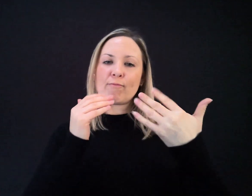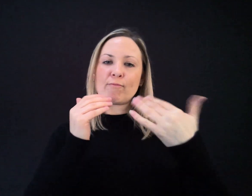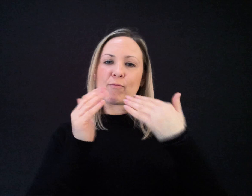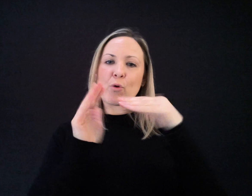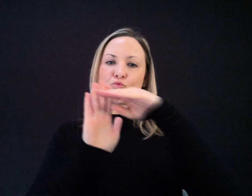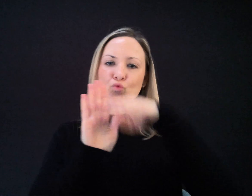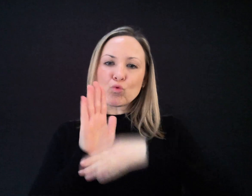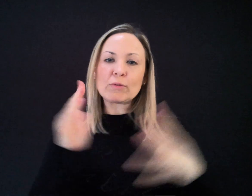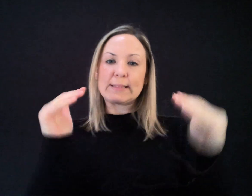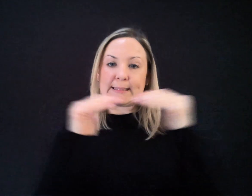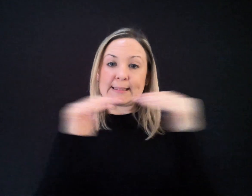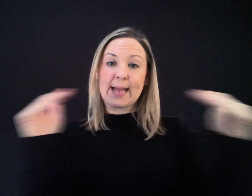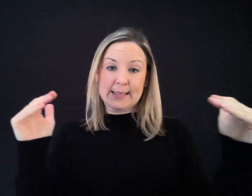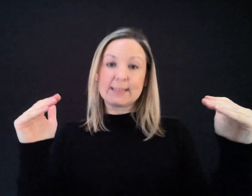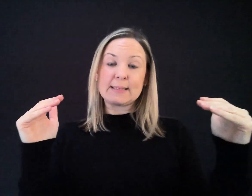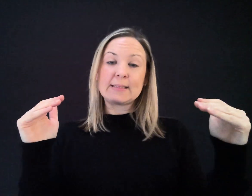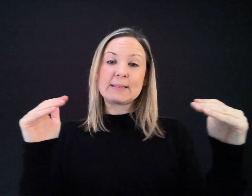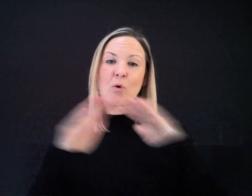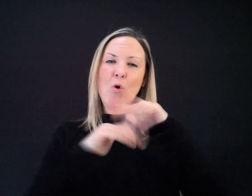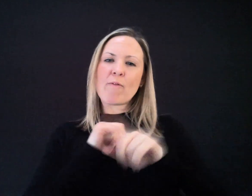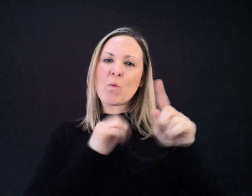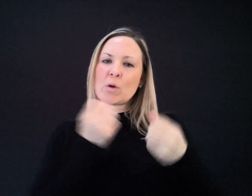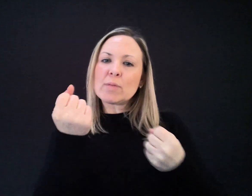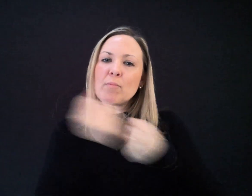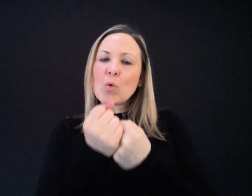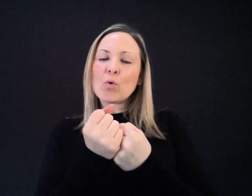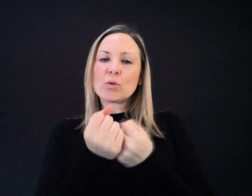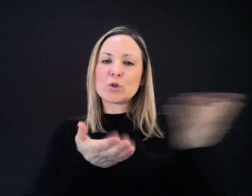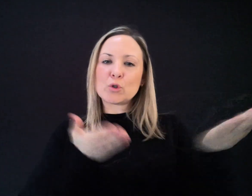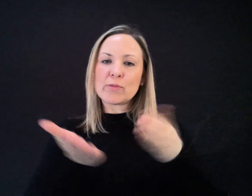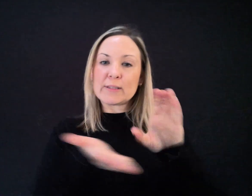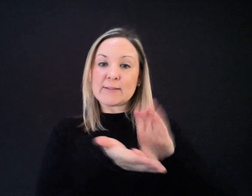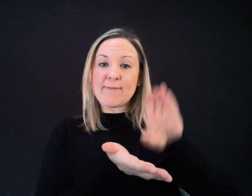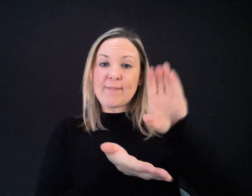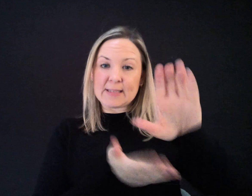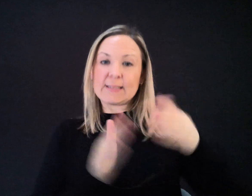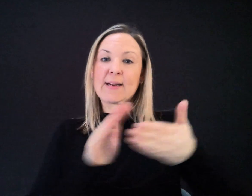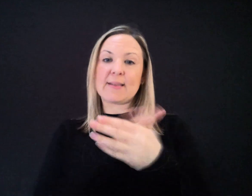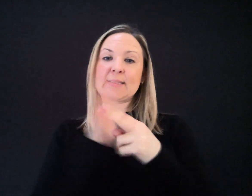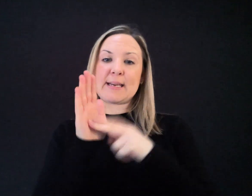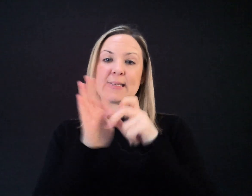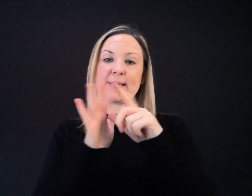apply to what supports and services are funded under the NDIS in the future.